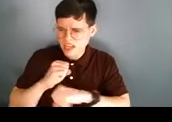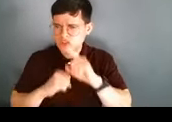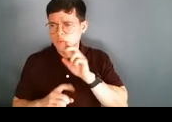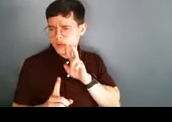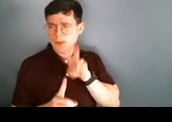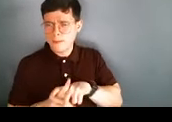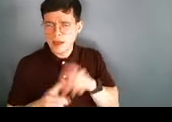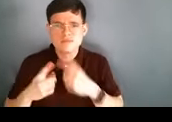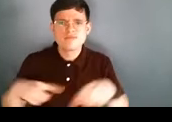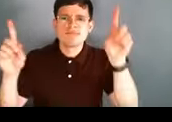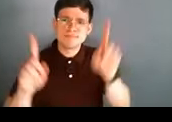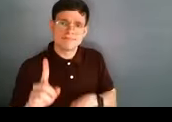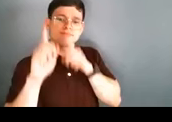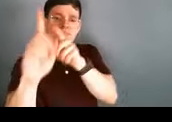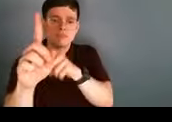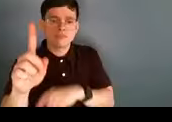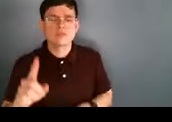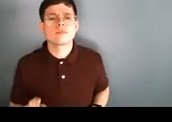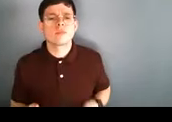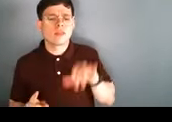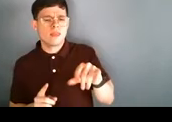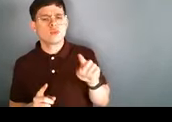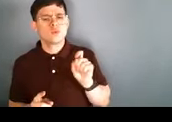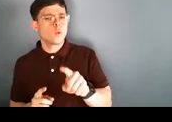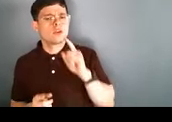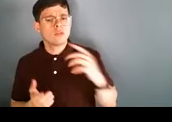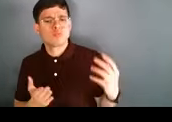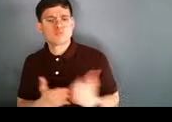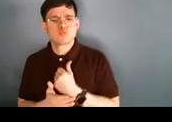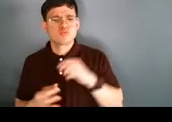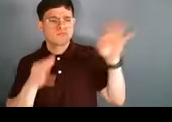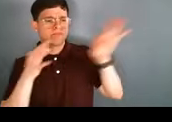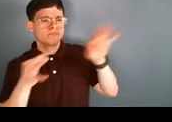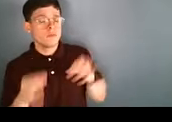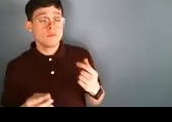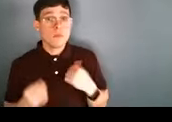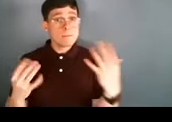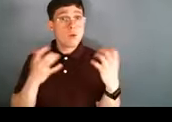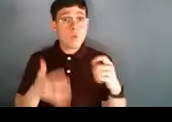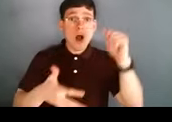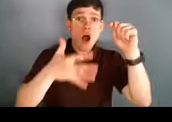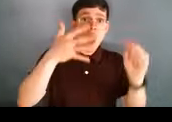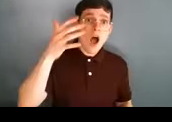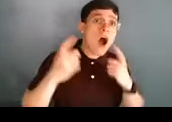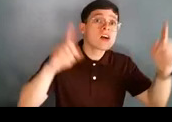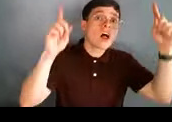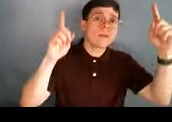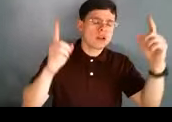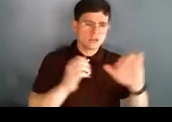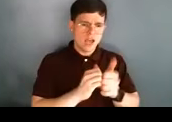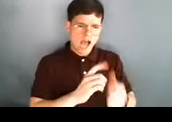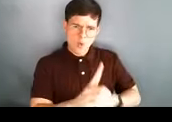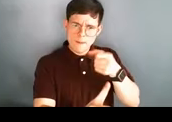desired impact? This question is a chance to explain what you wish to accomplish with your work. The impact of your project could